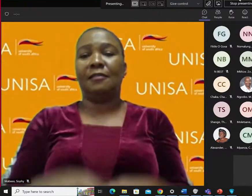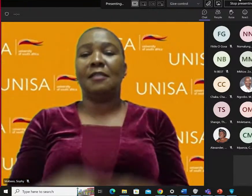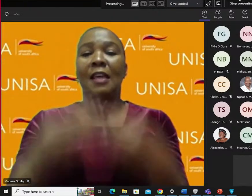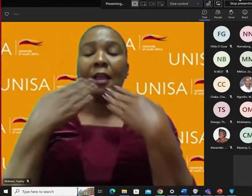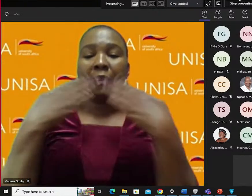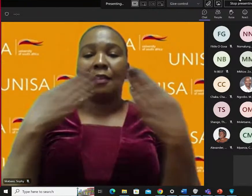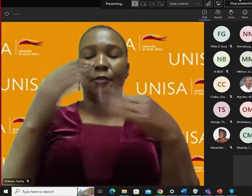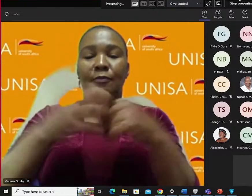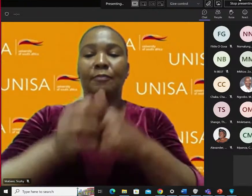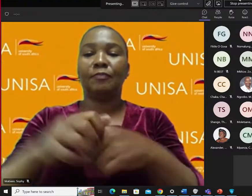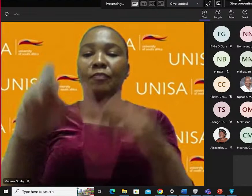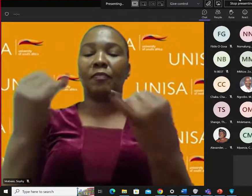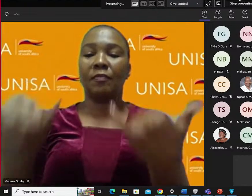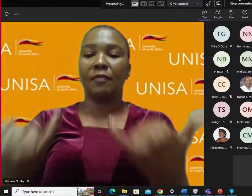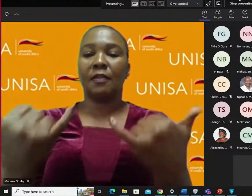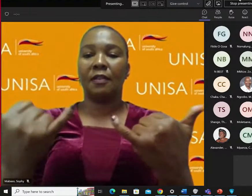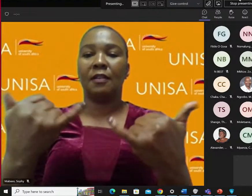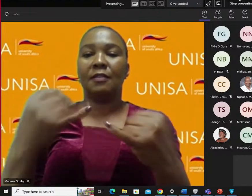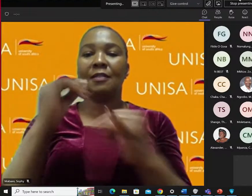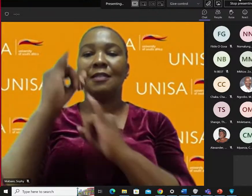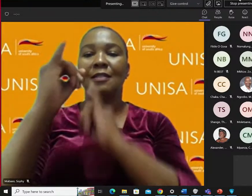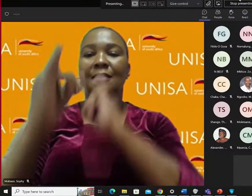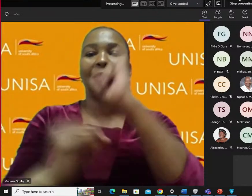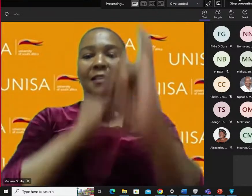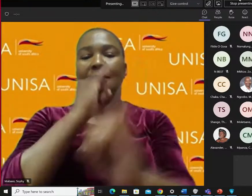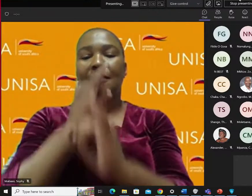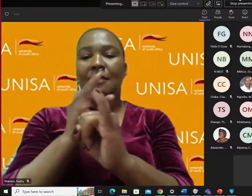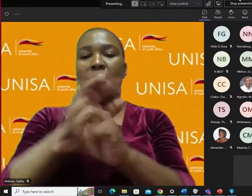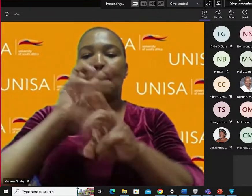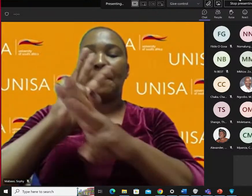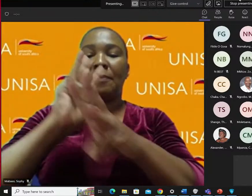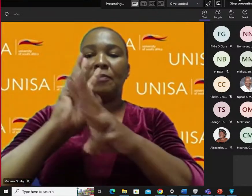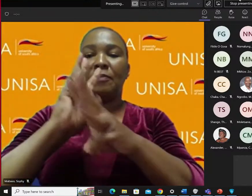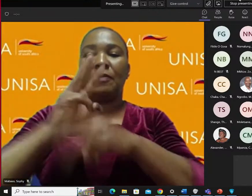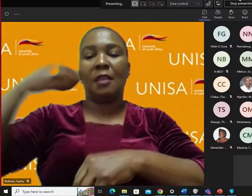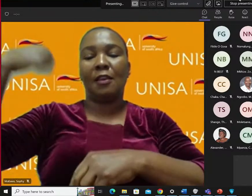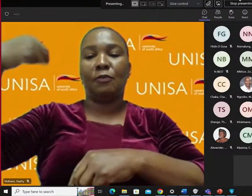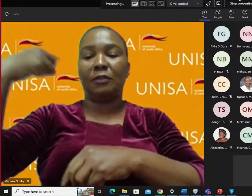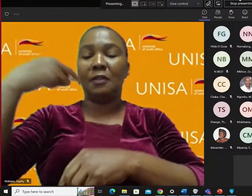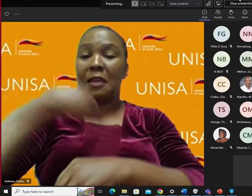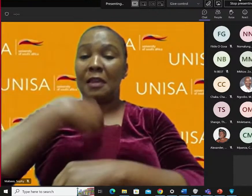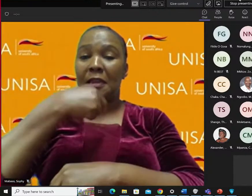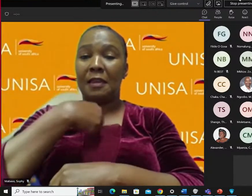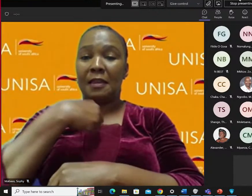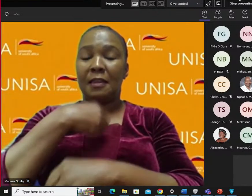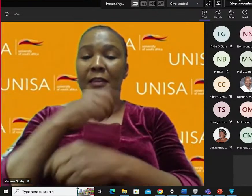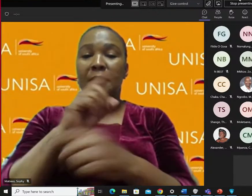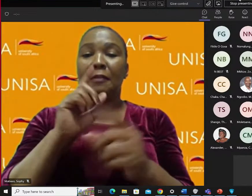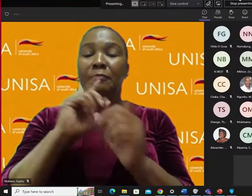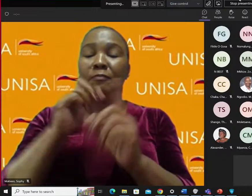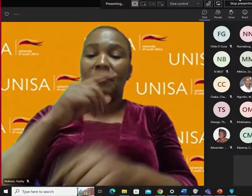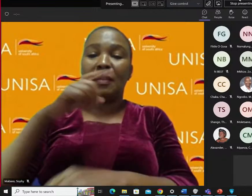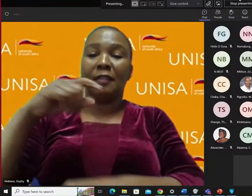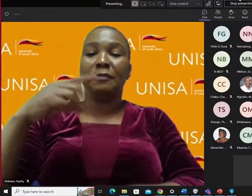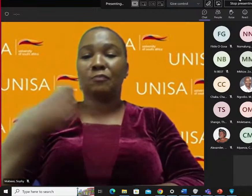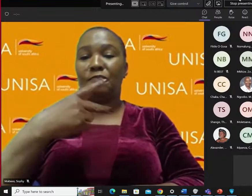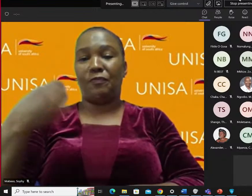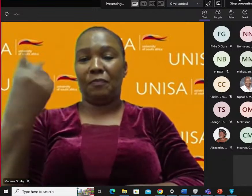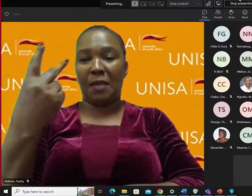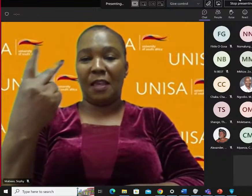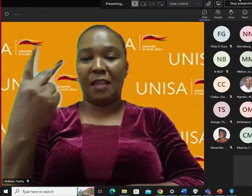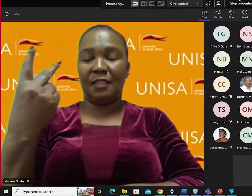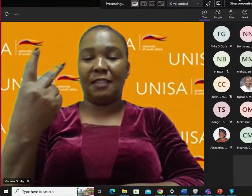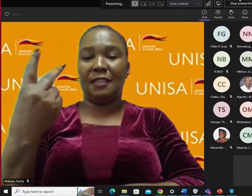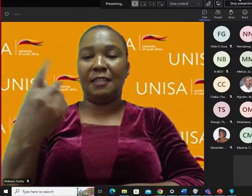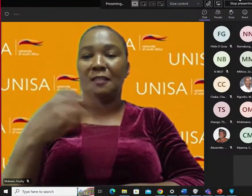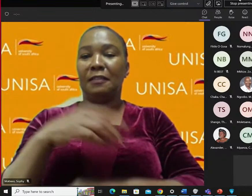So today is International Mother Language Day. Nakamupedi. Kwa iba mpicha na piadi mudia diswana se aparata